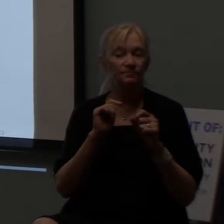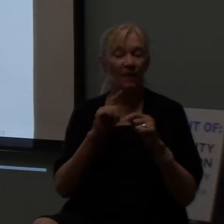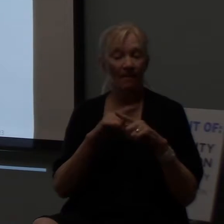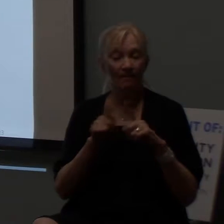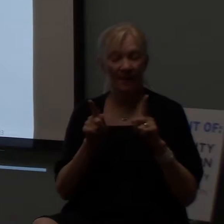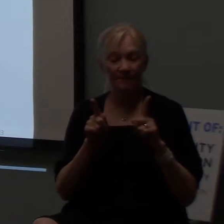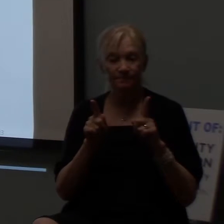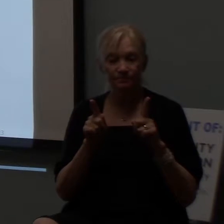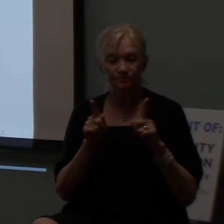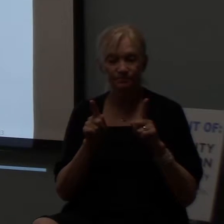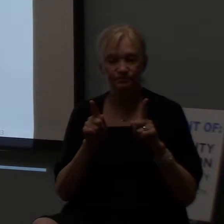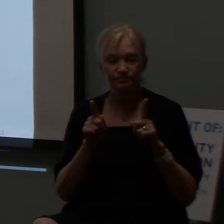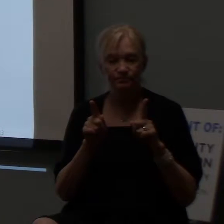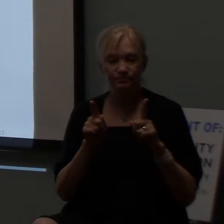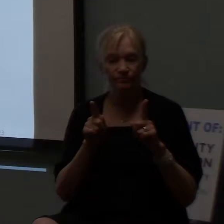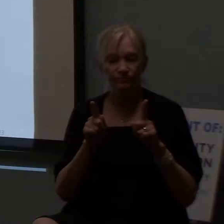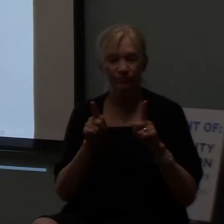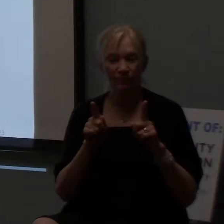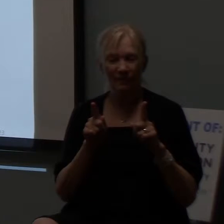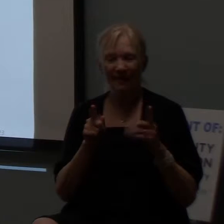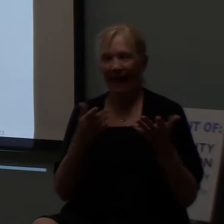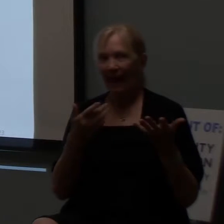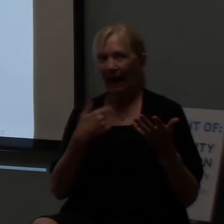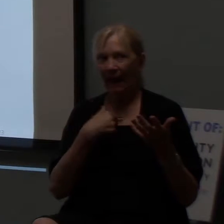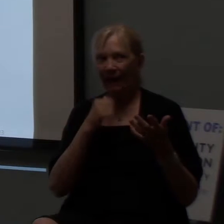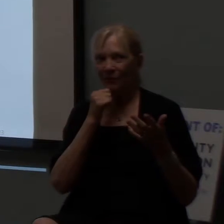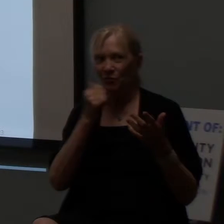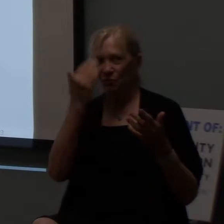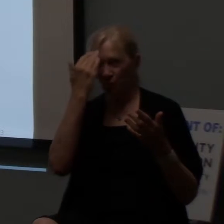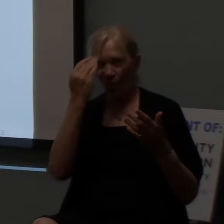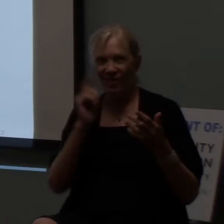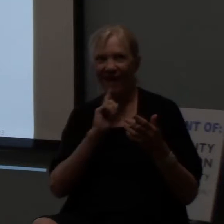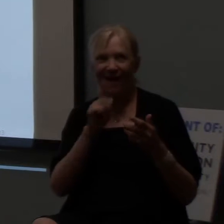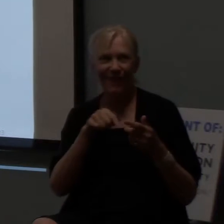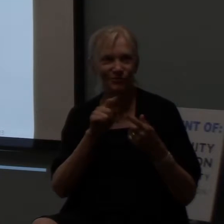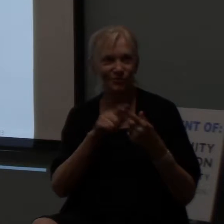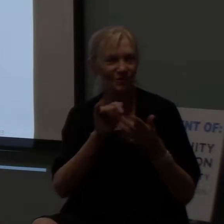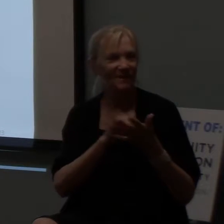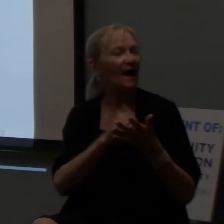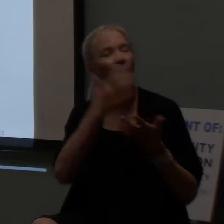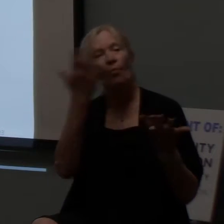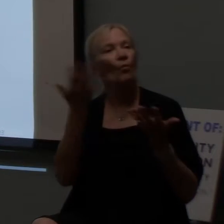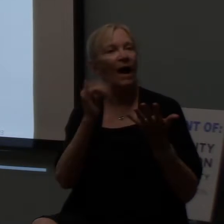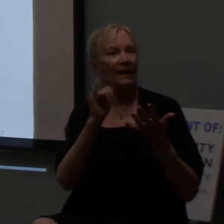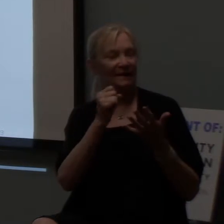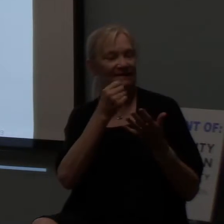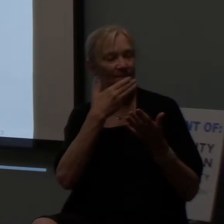But I don't know the answer to what is the best number.